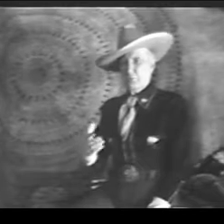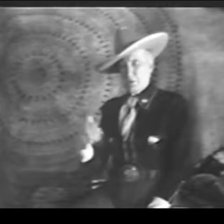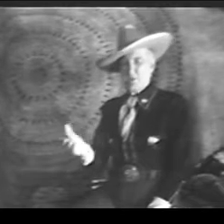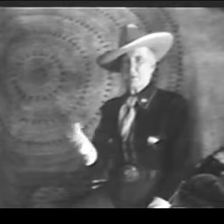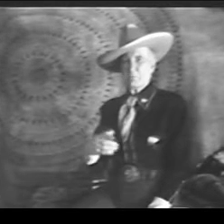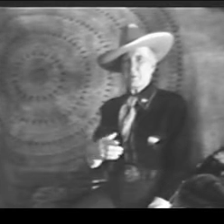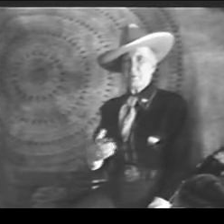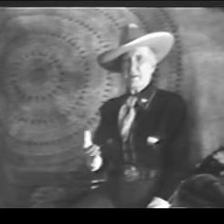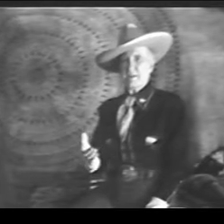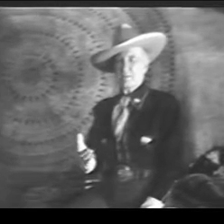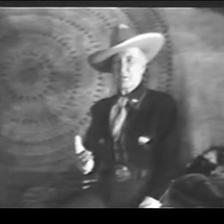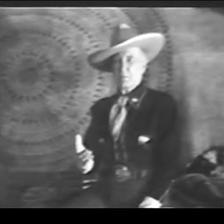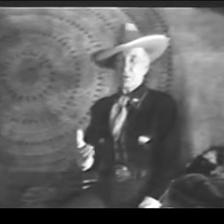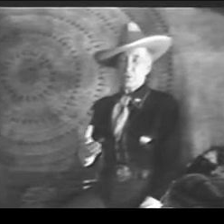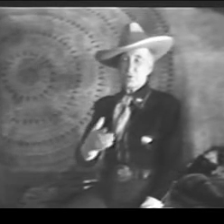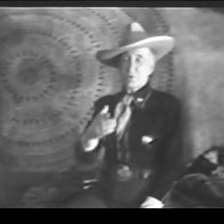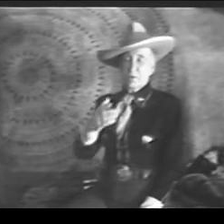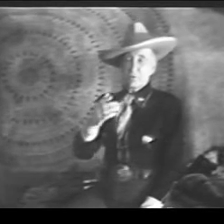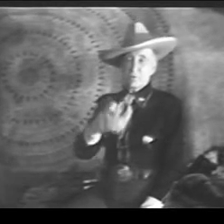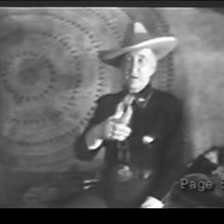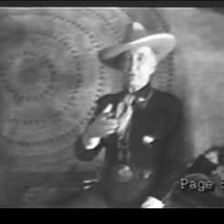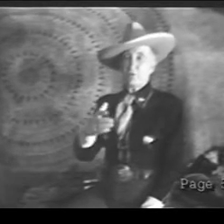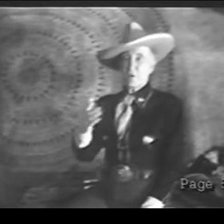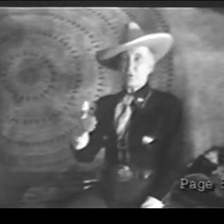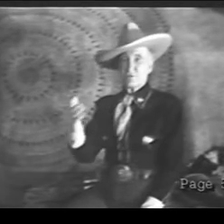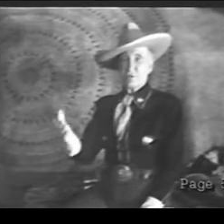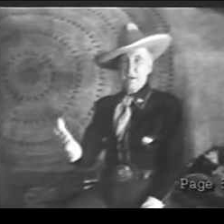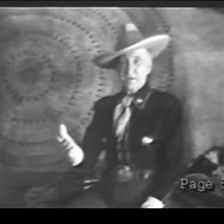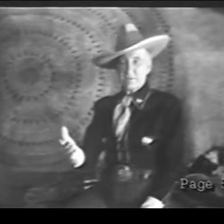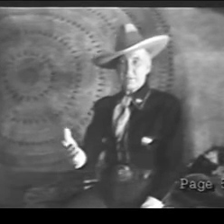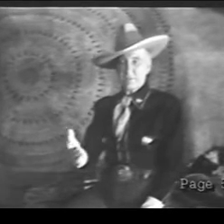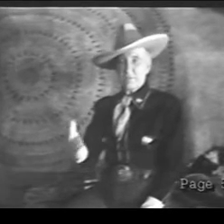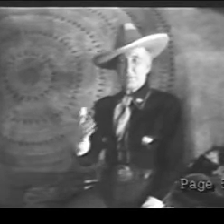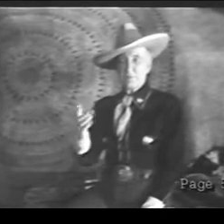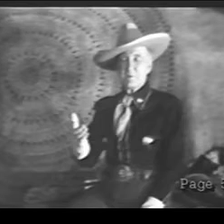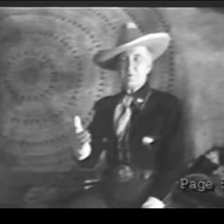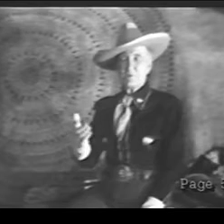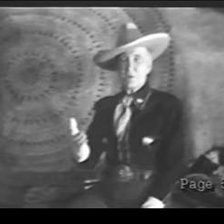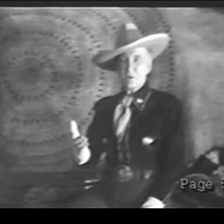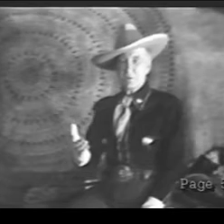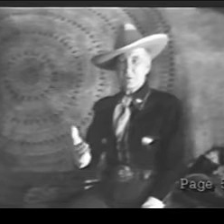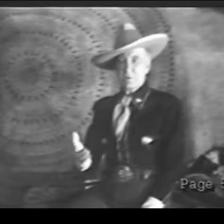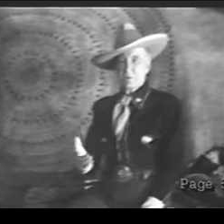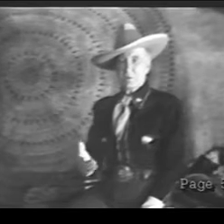Many signs are made for that. Well, of course, you have your uncles and your aunts. If you want to speak of your uncle, he'd